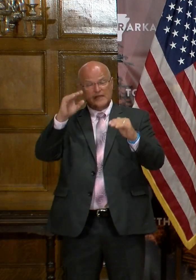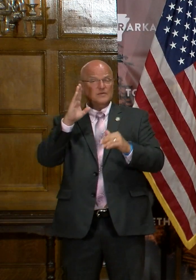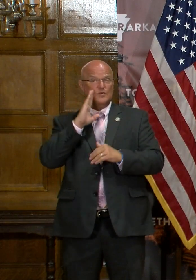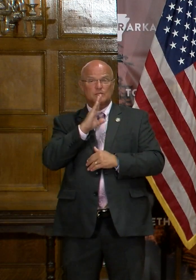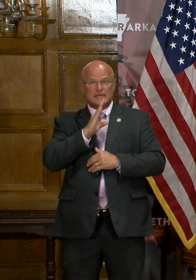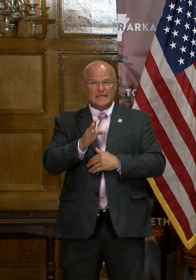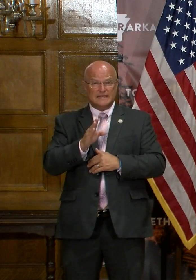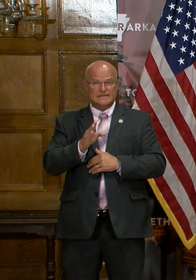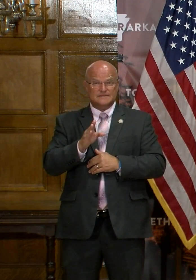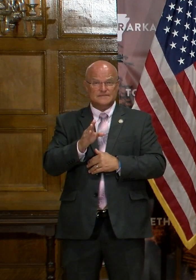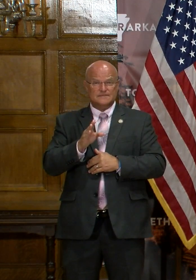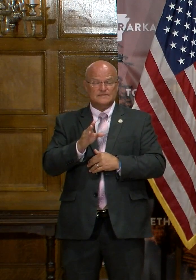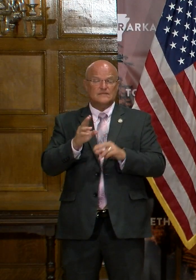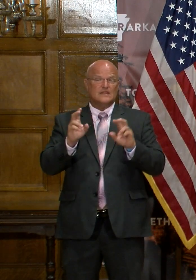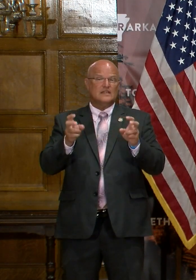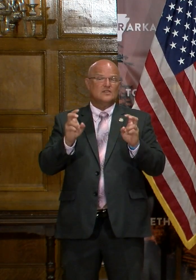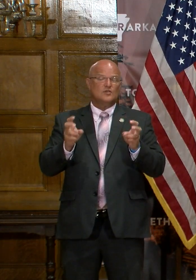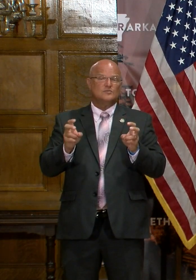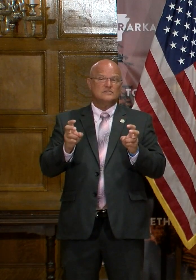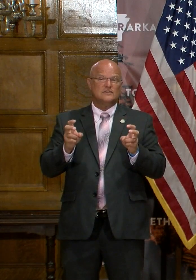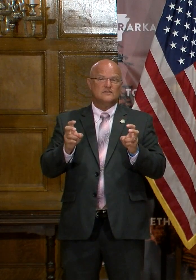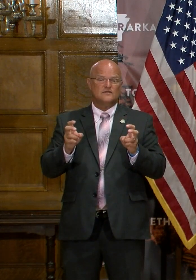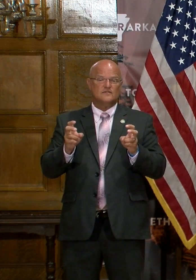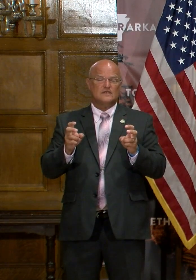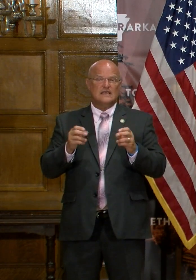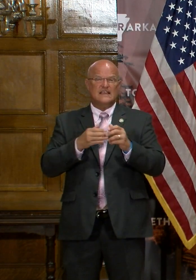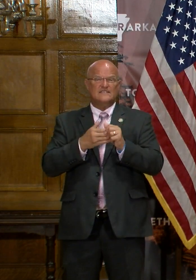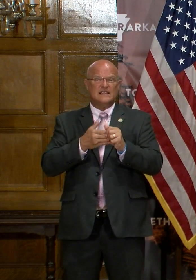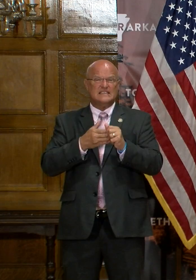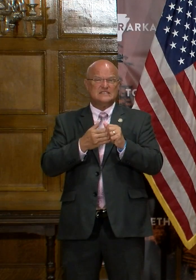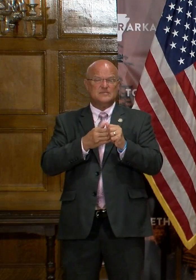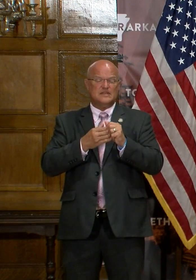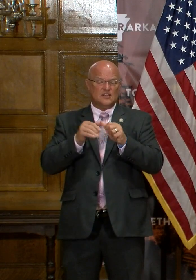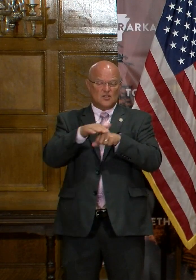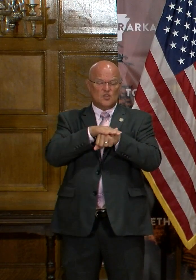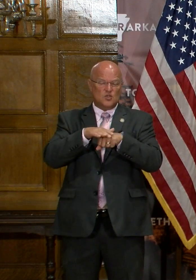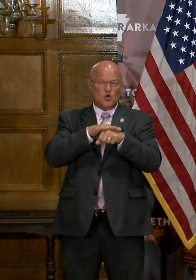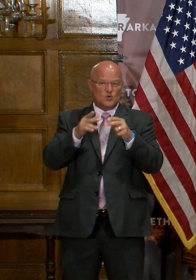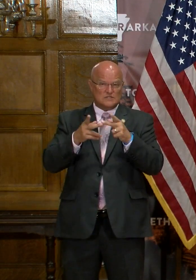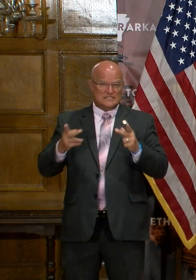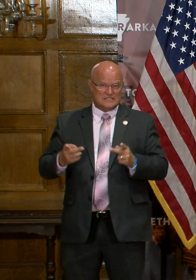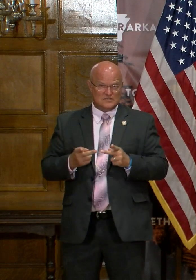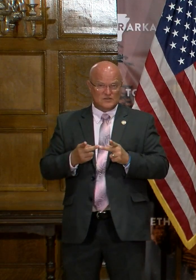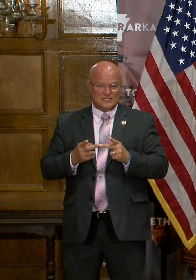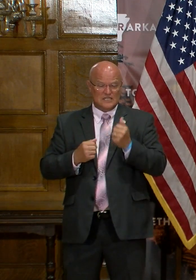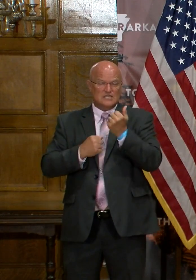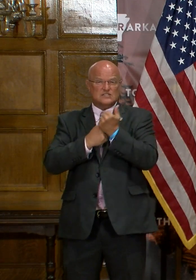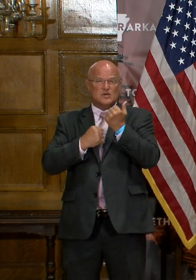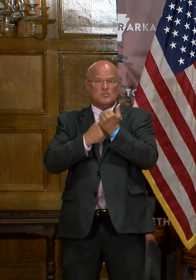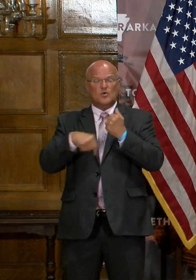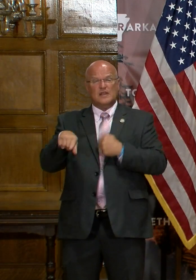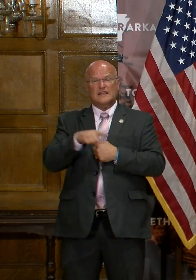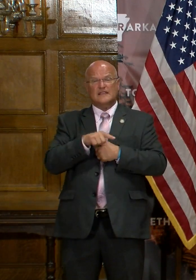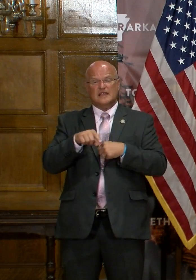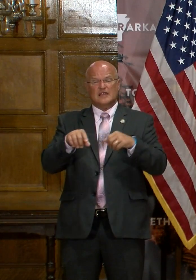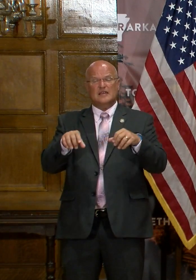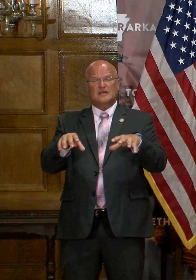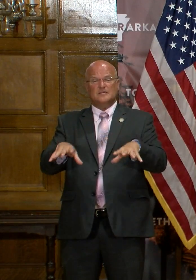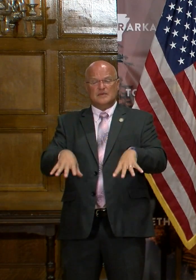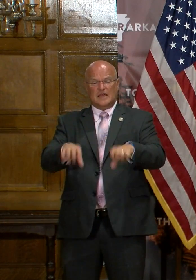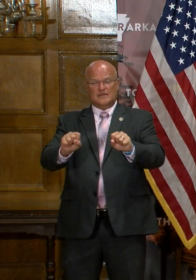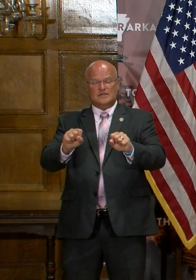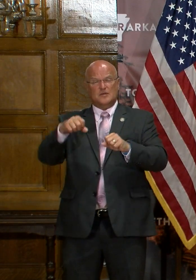expectations are, in terms of giving flexibility to the local districts, supporting them in the acquisition